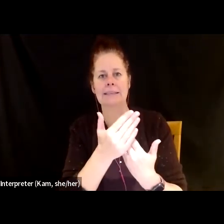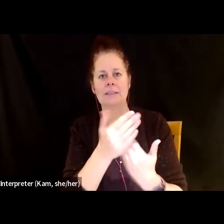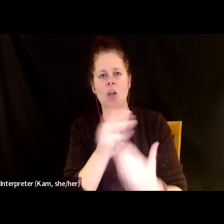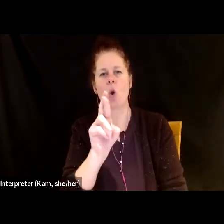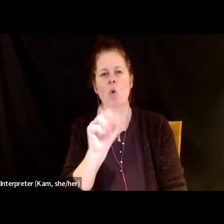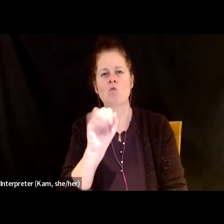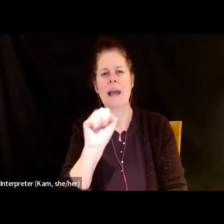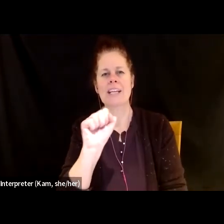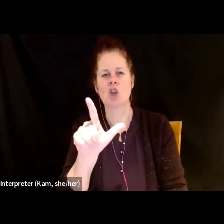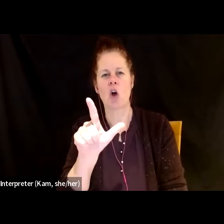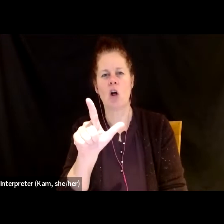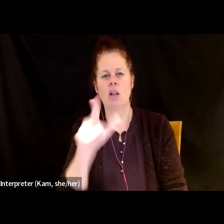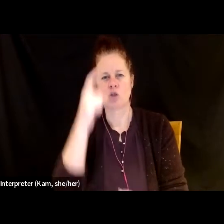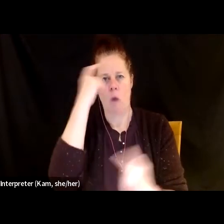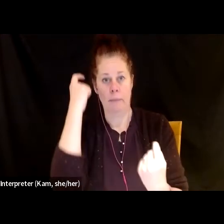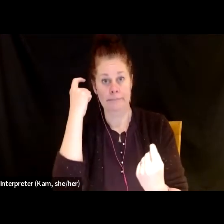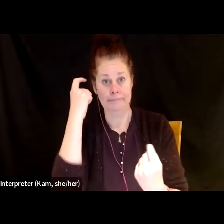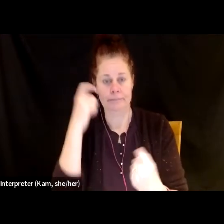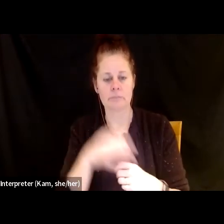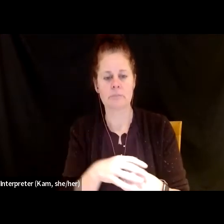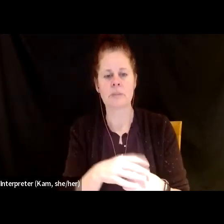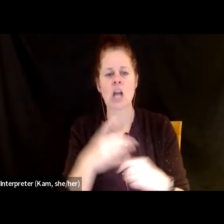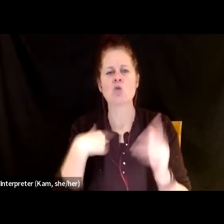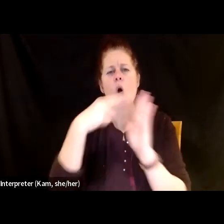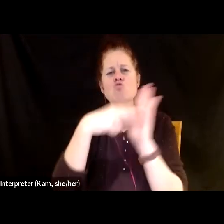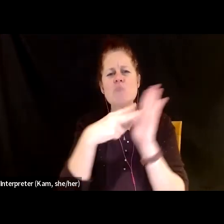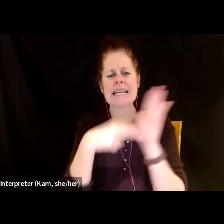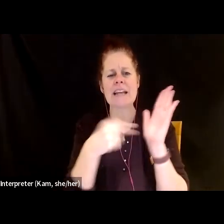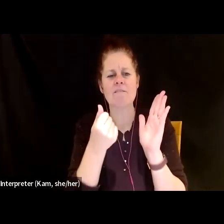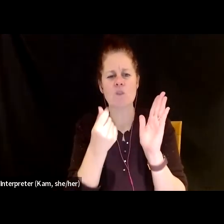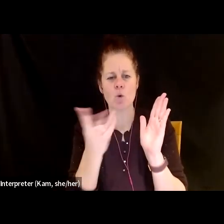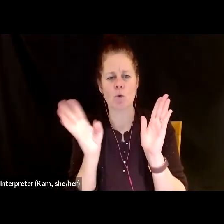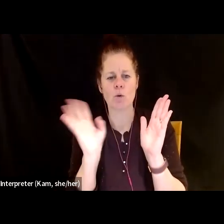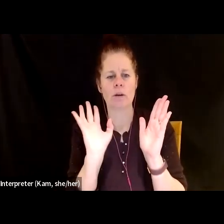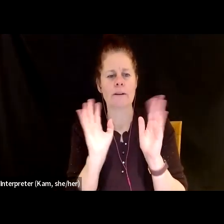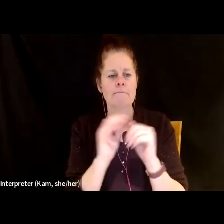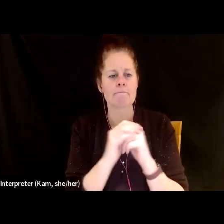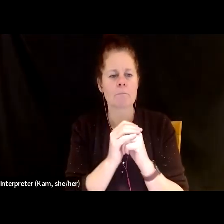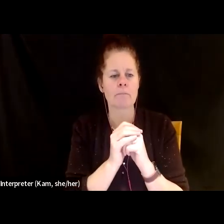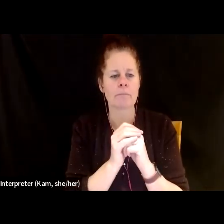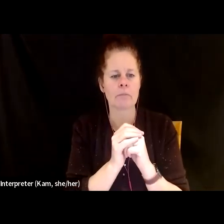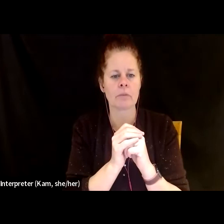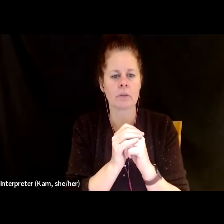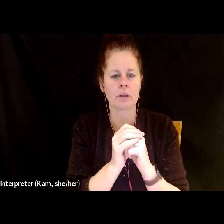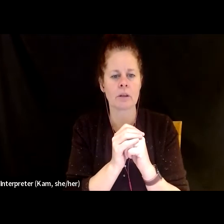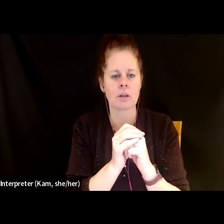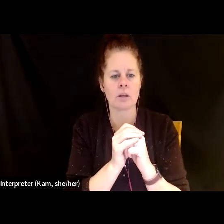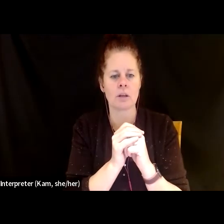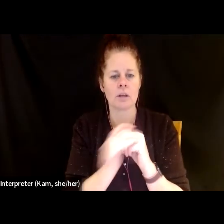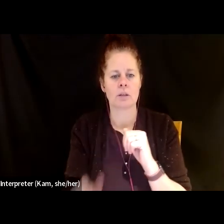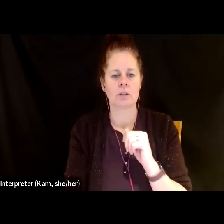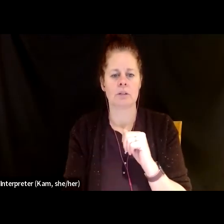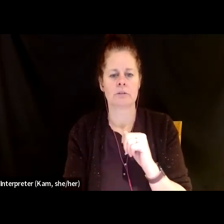well. So I'm going to read a few excerpts. Culture is how our bodies retain and reenact history.